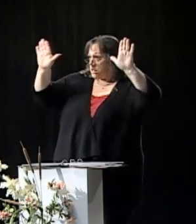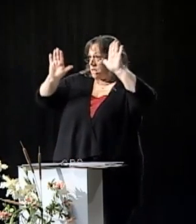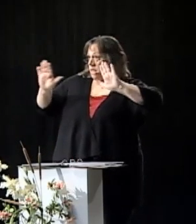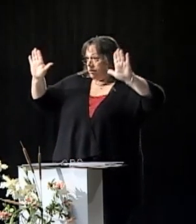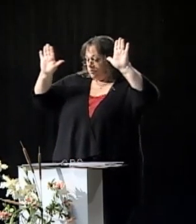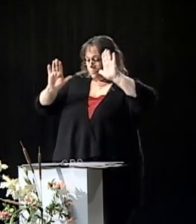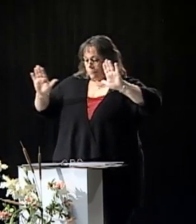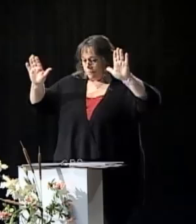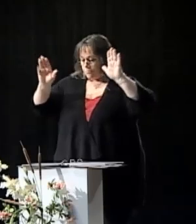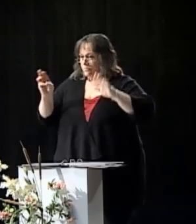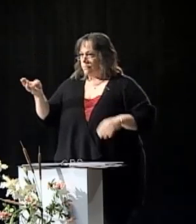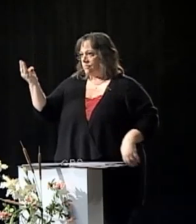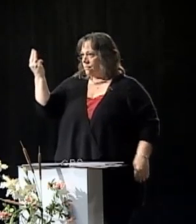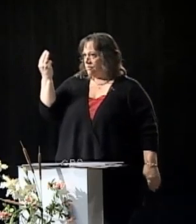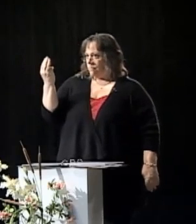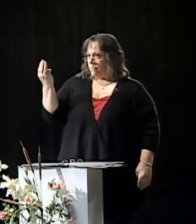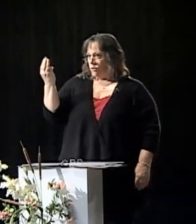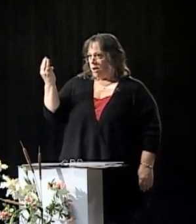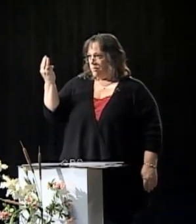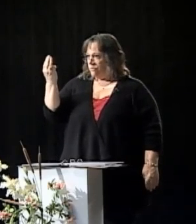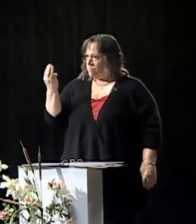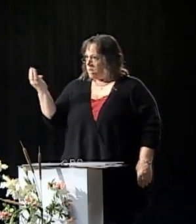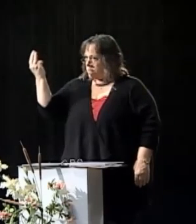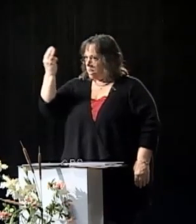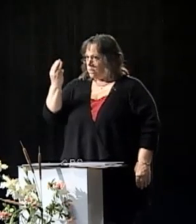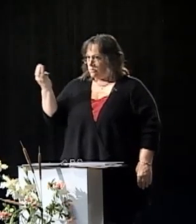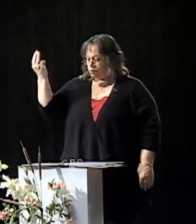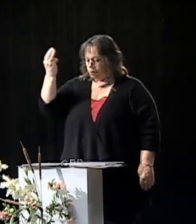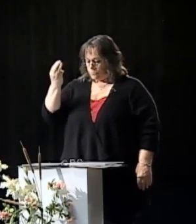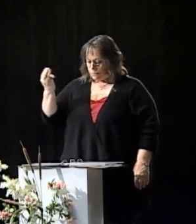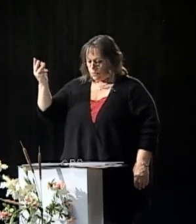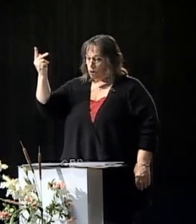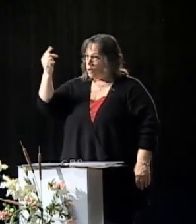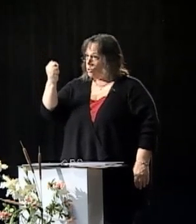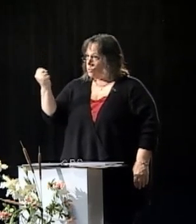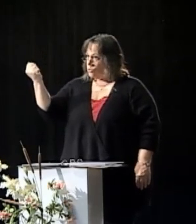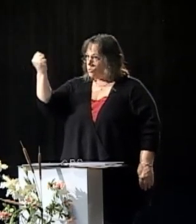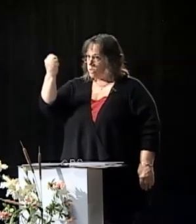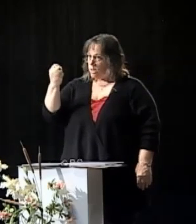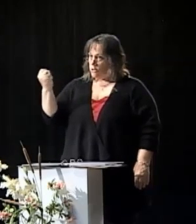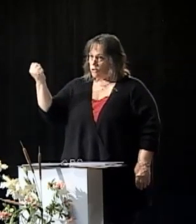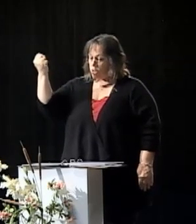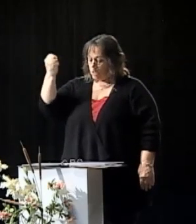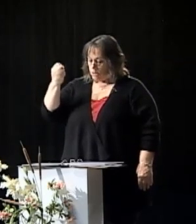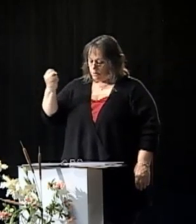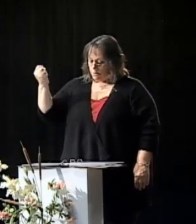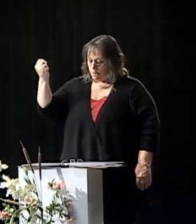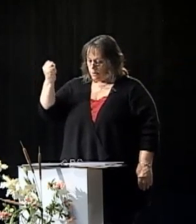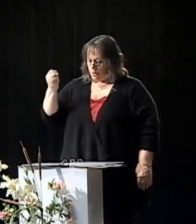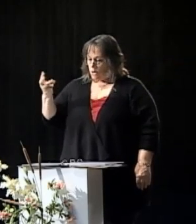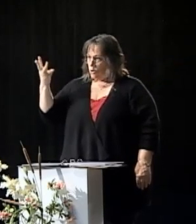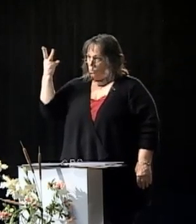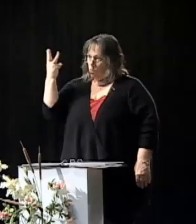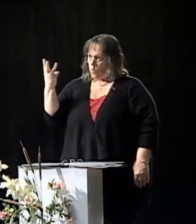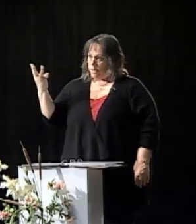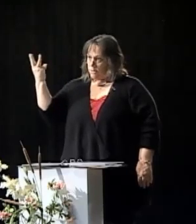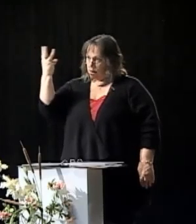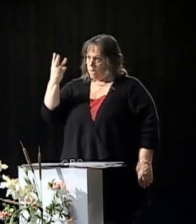Sunday, your M for Monday. Tuesday is your T. Wednesday is